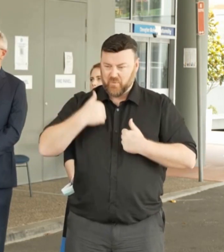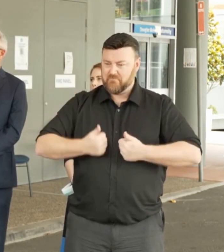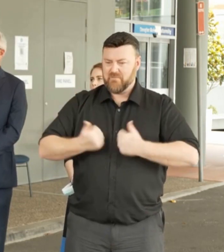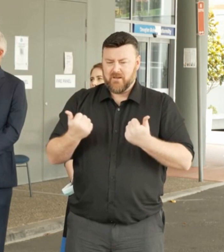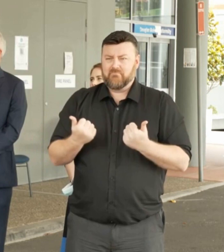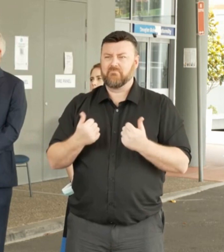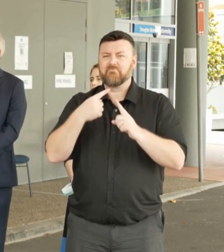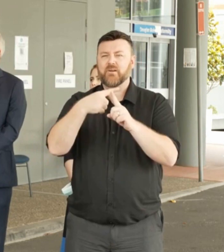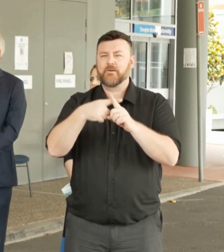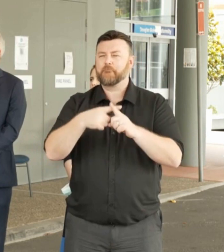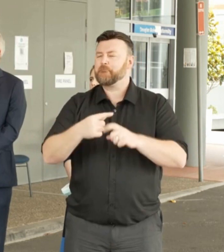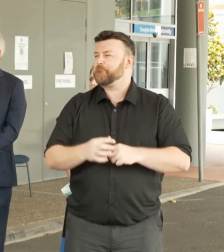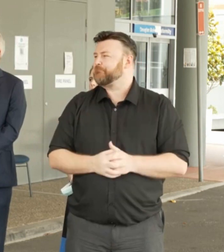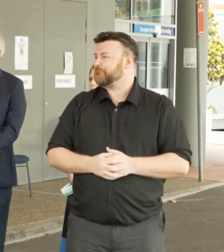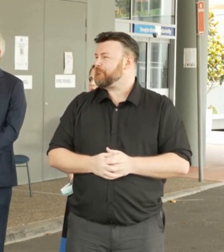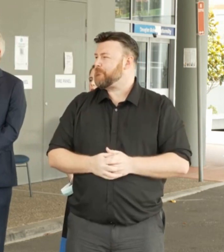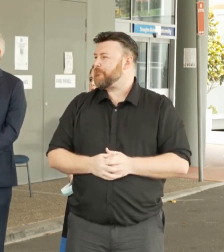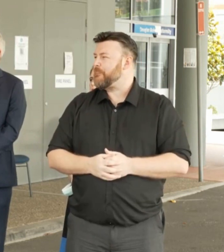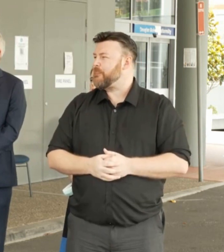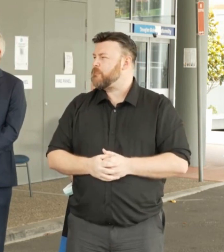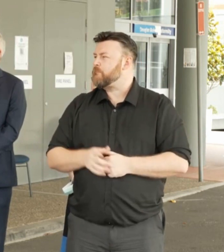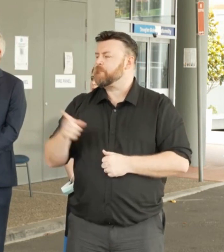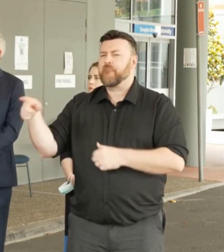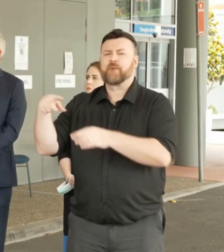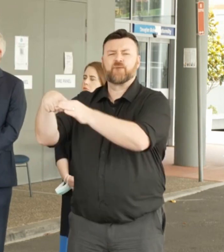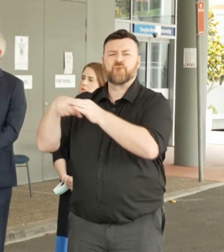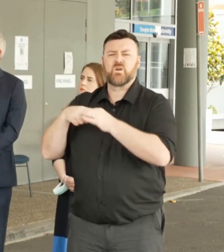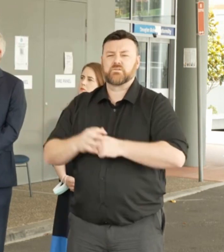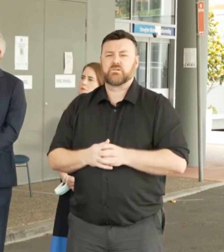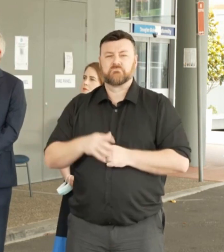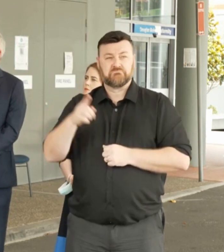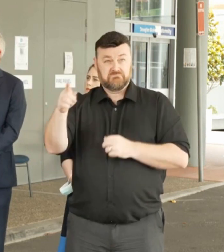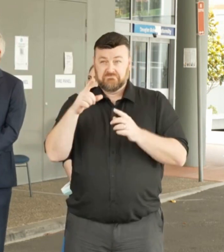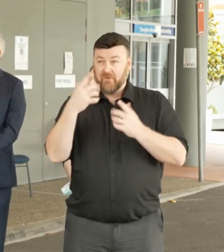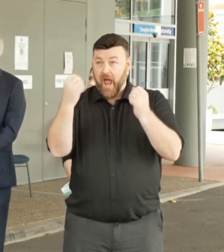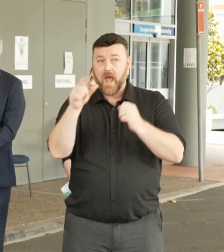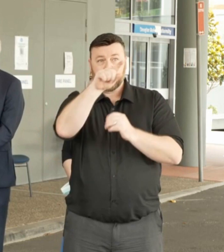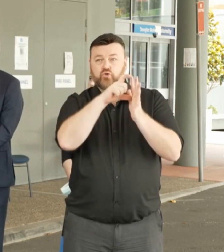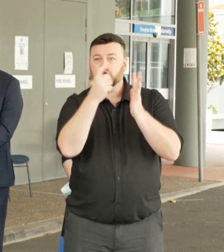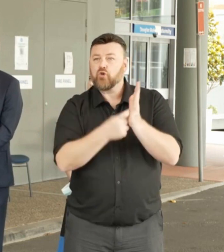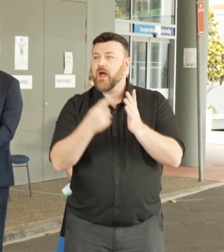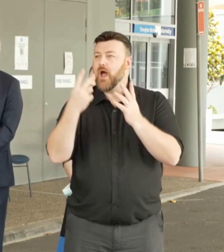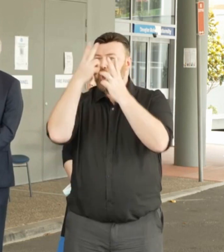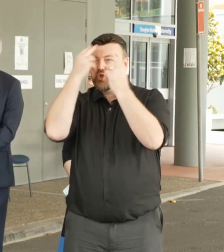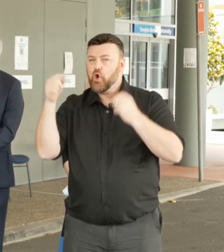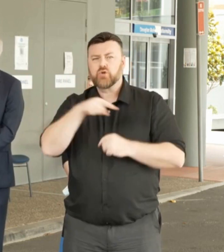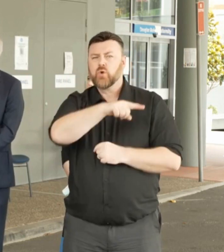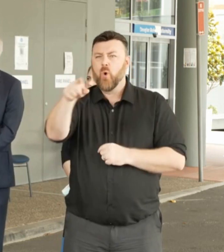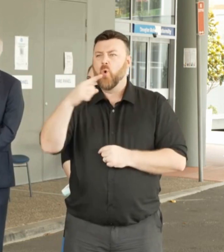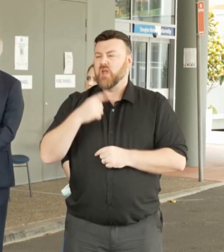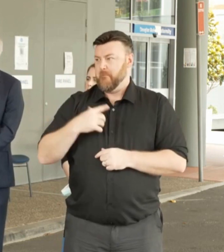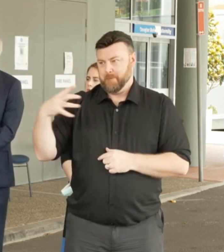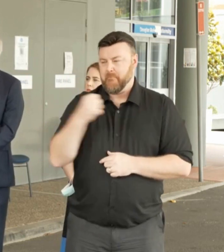Premier, doctors and nurses are almost universally saying that masks should be mandated indoors at least until you see what